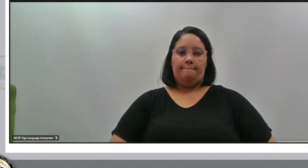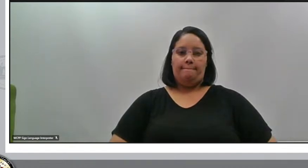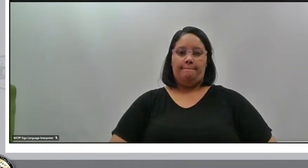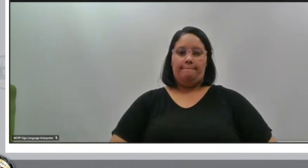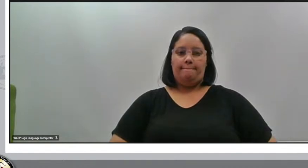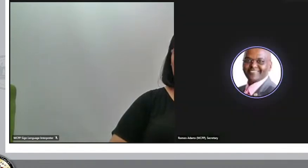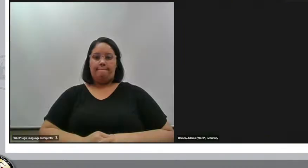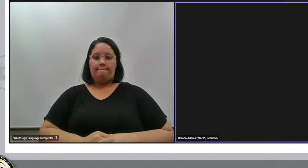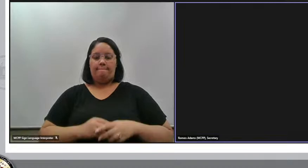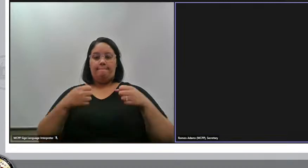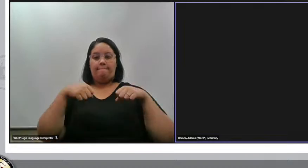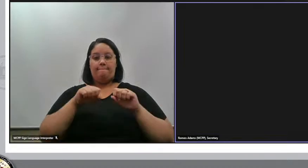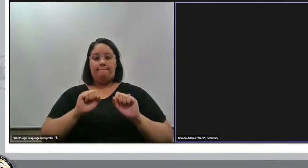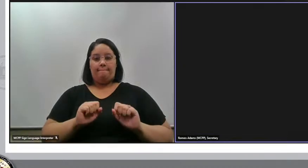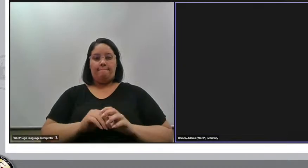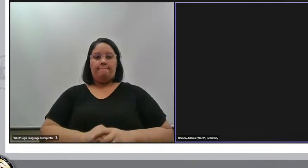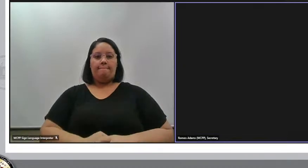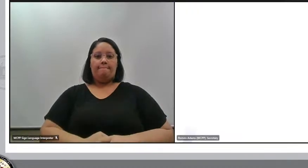Chairperson?